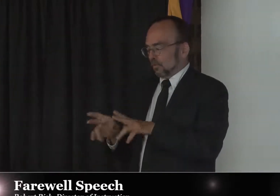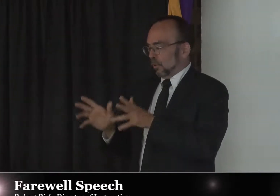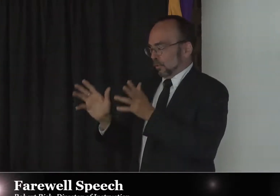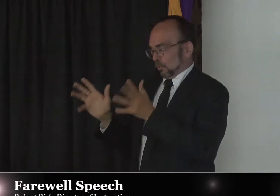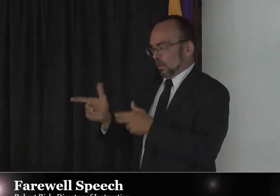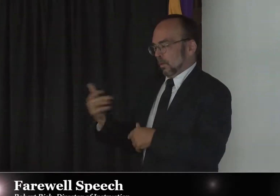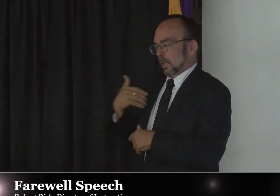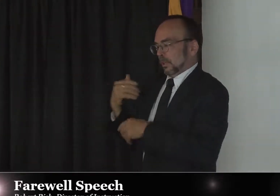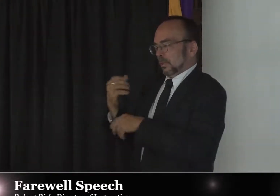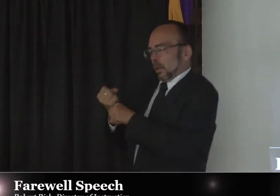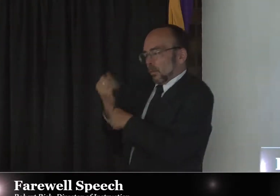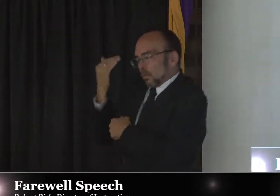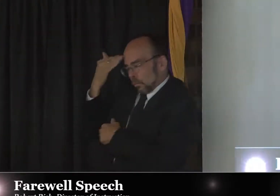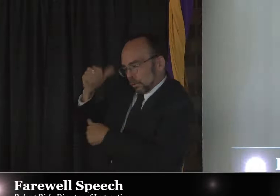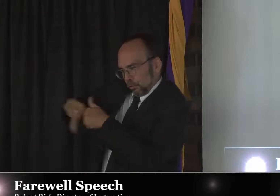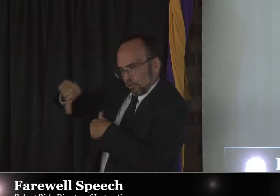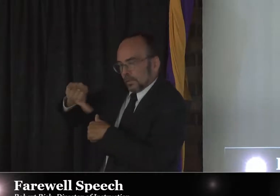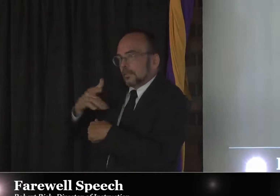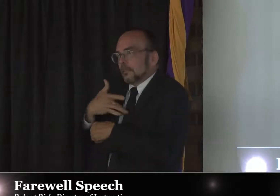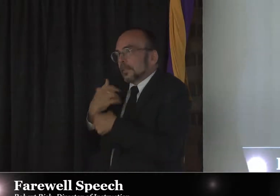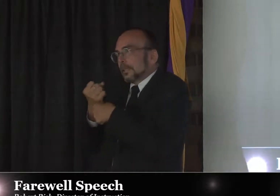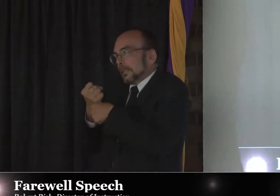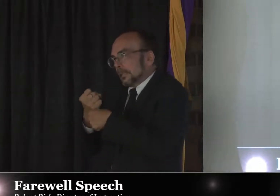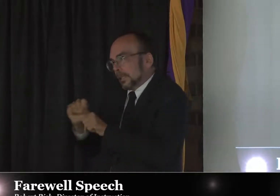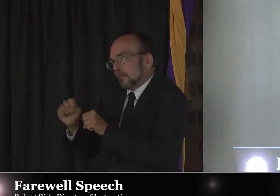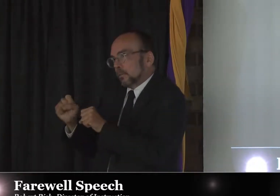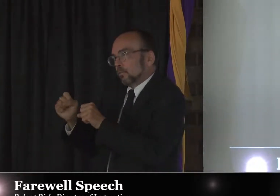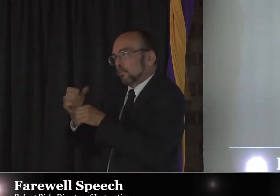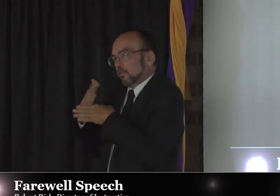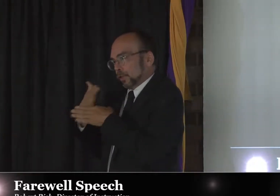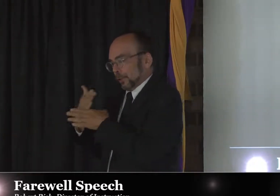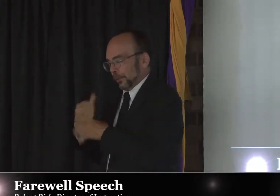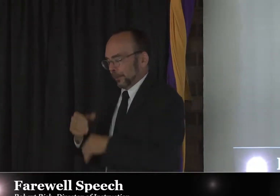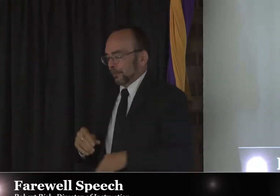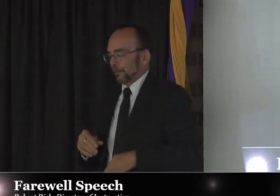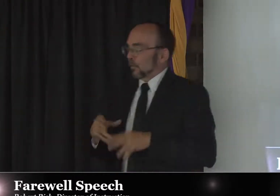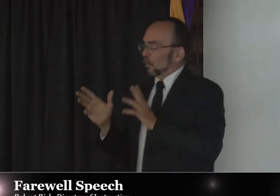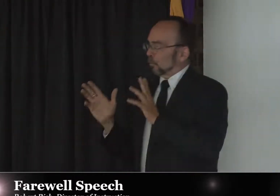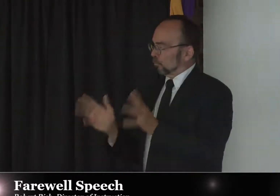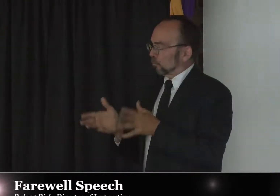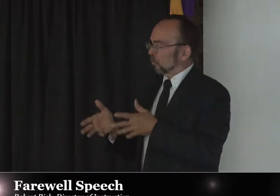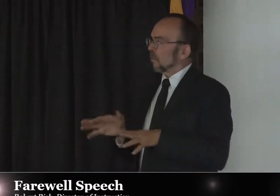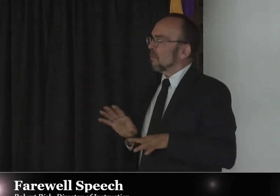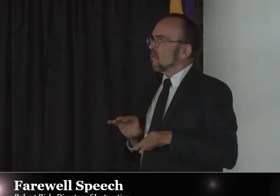I had a chance to chat with him. We got to know each other, and it was a safe place to share.